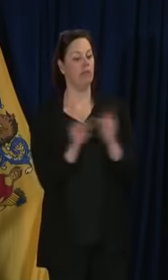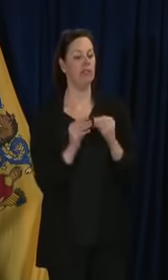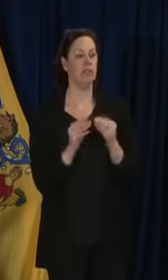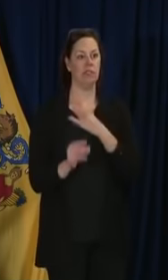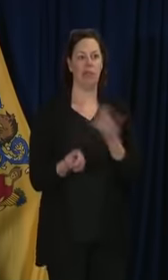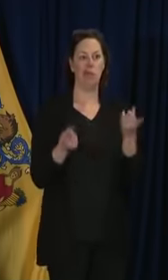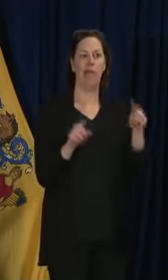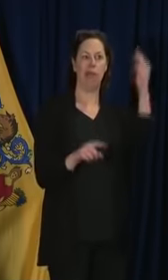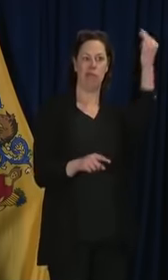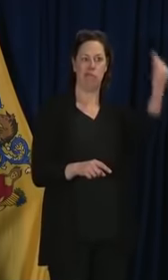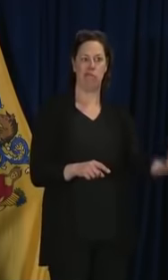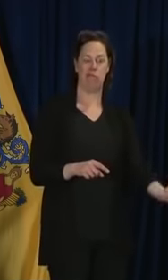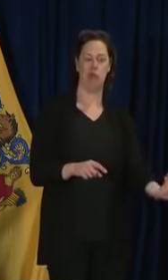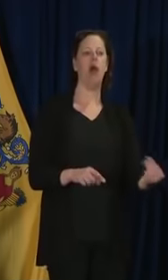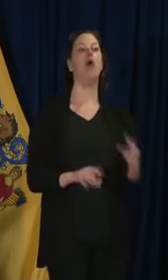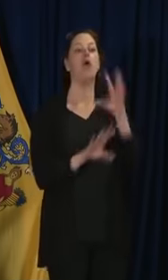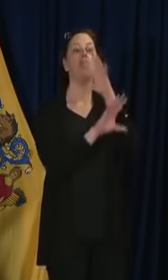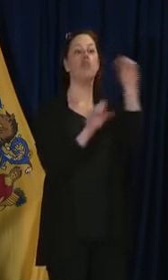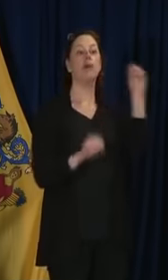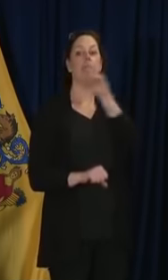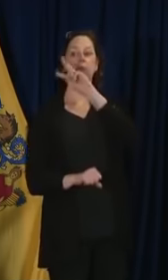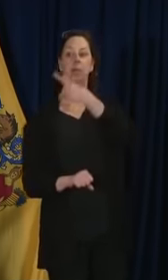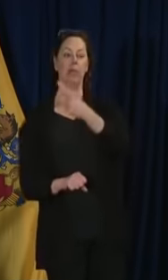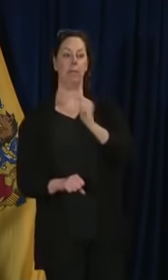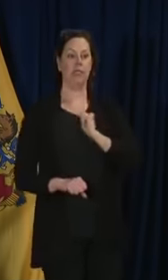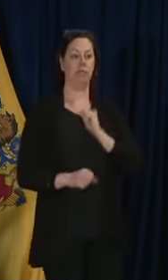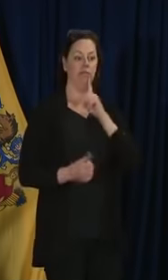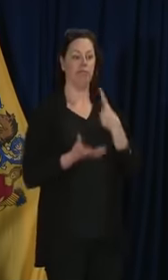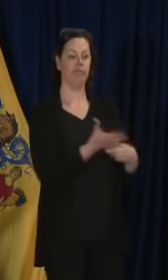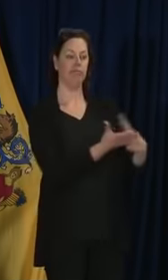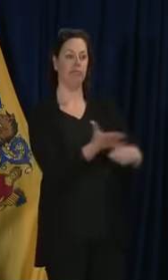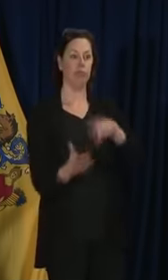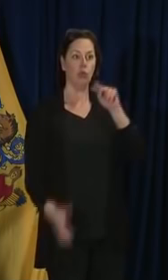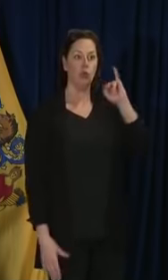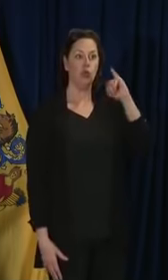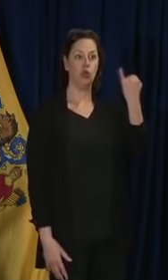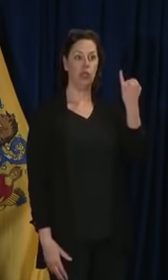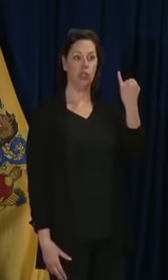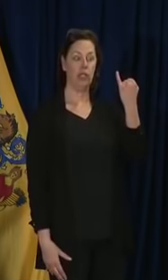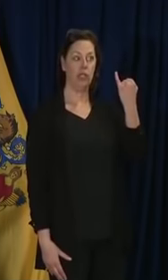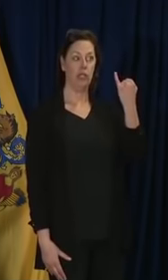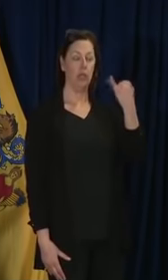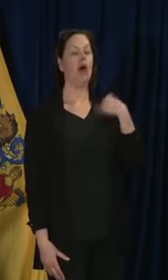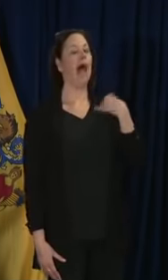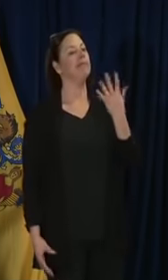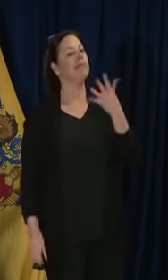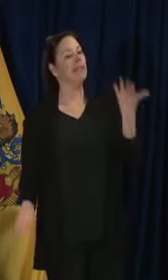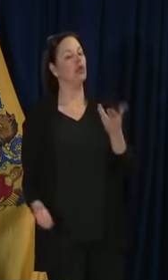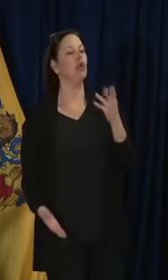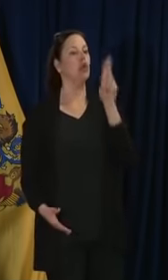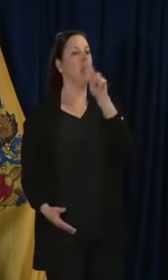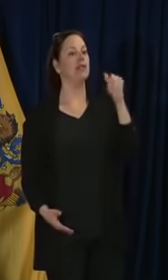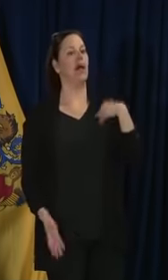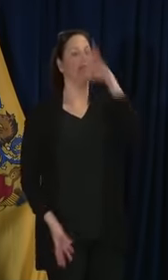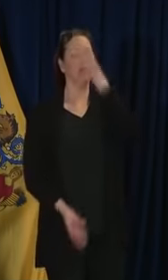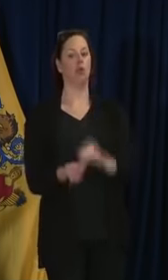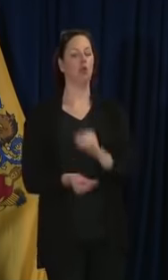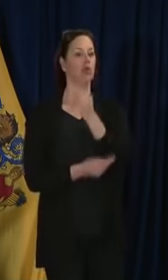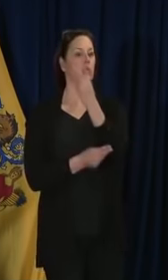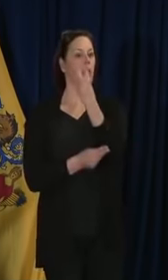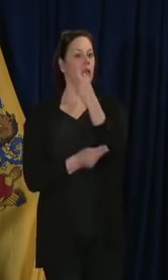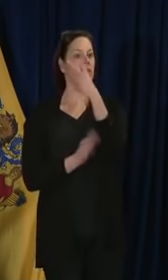Monday. The president, vice president, and I also discussed that New Jersey is one of 12 states that will be standing up testing